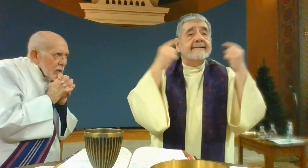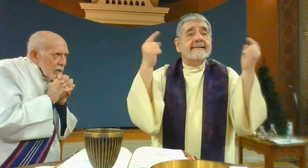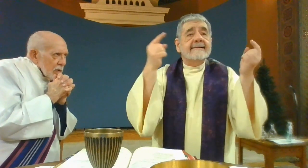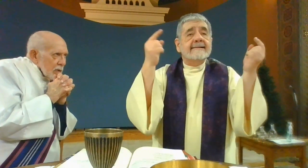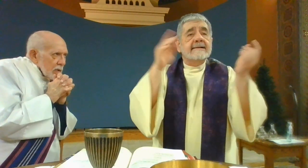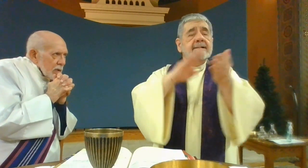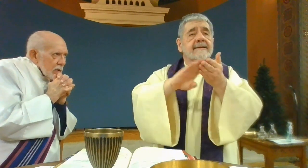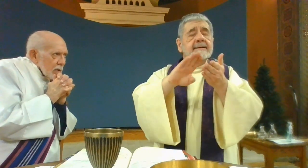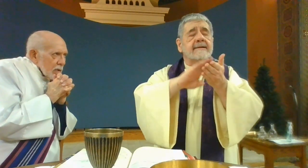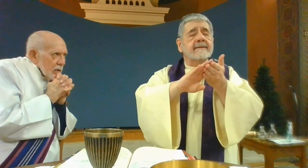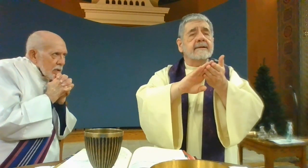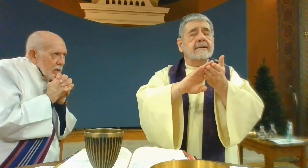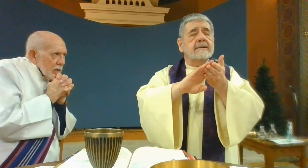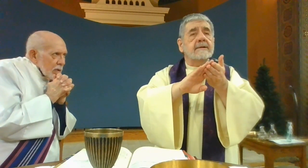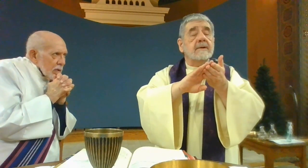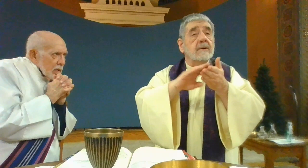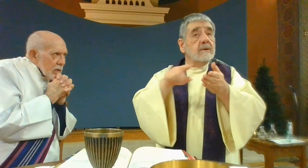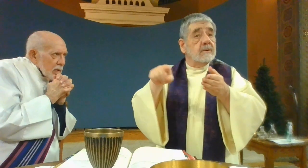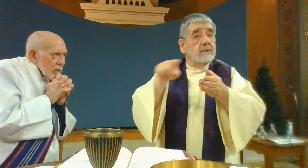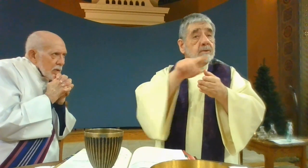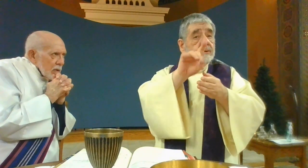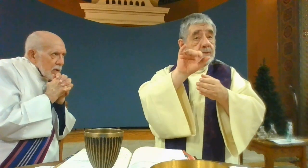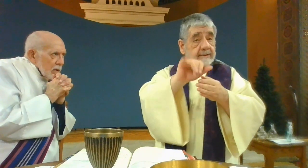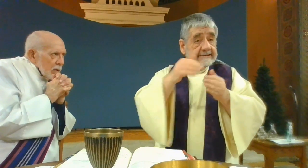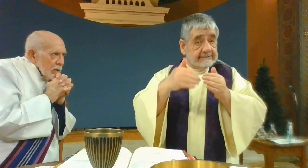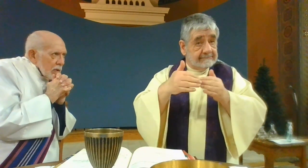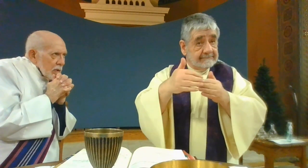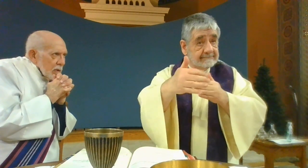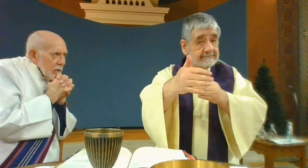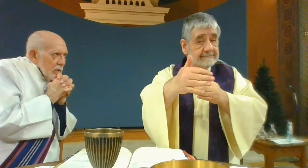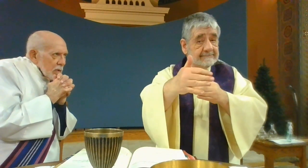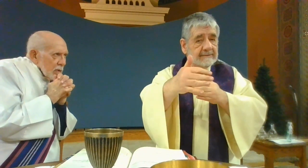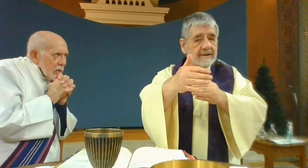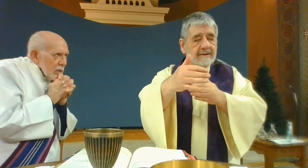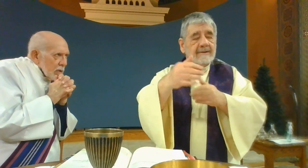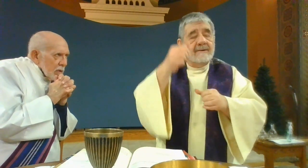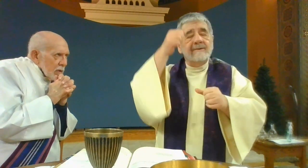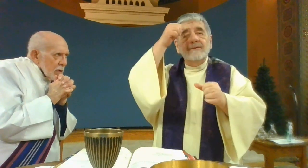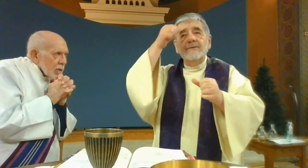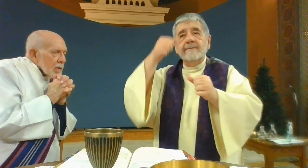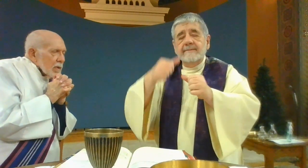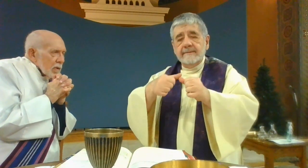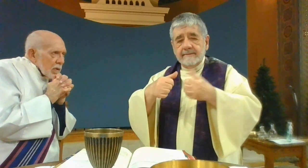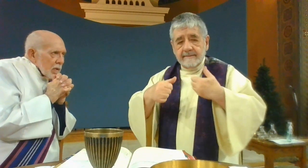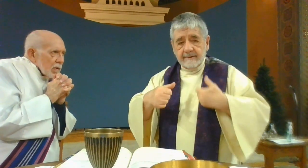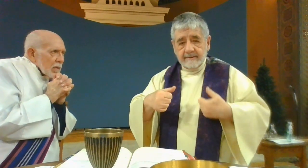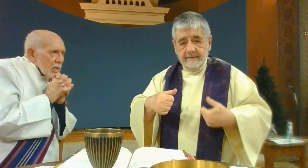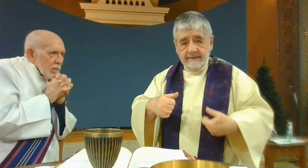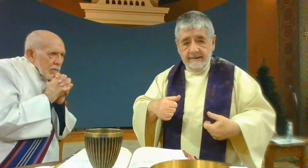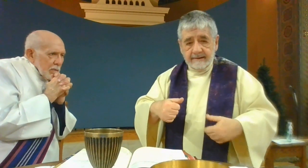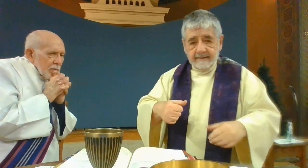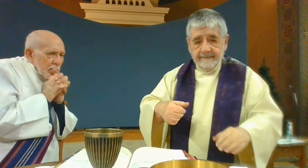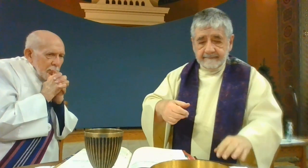for the forgiveness of sins do this in memory of me